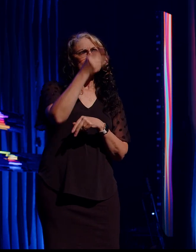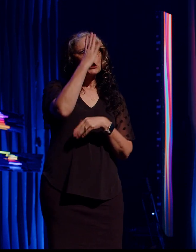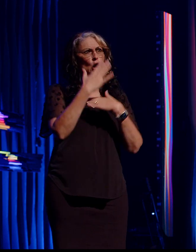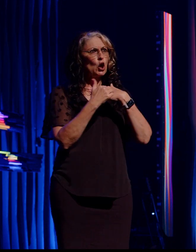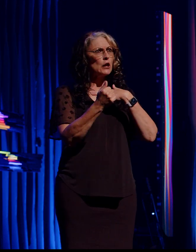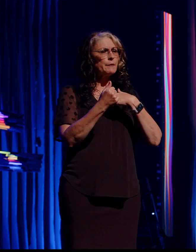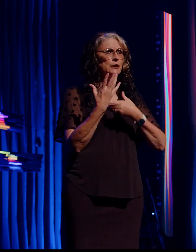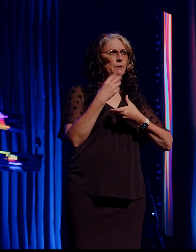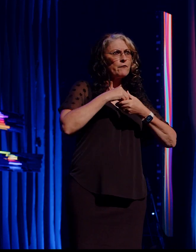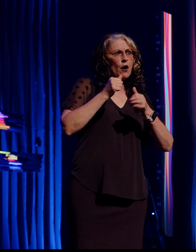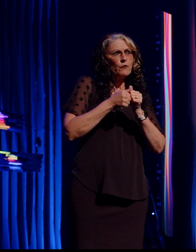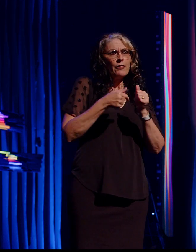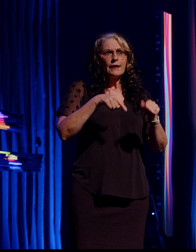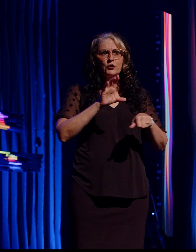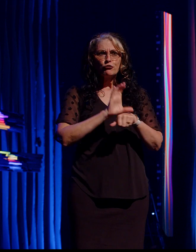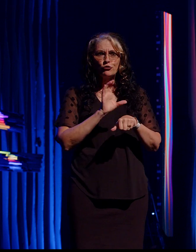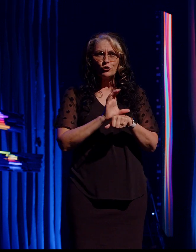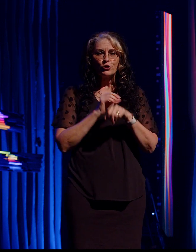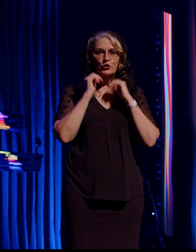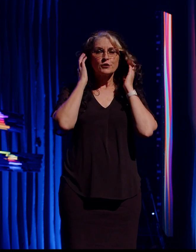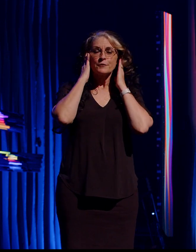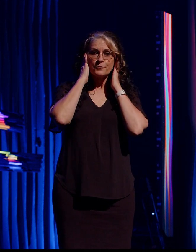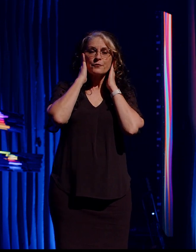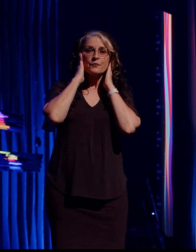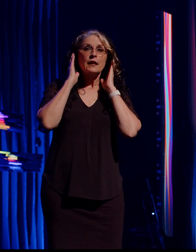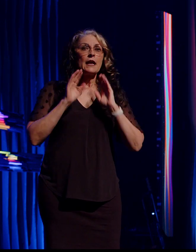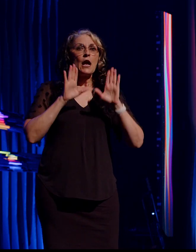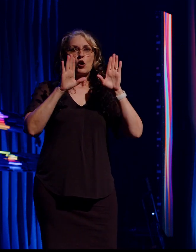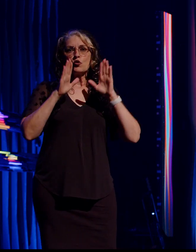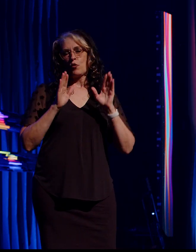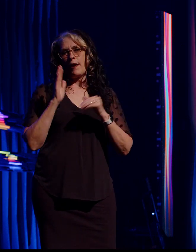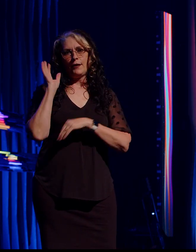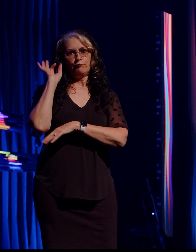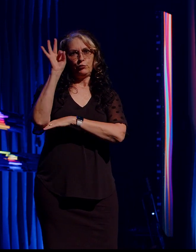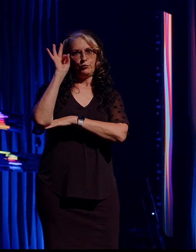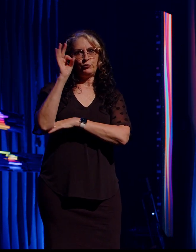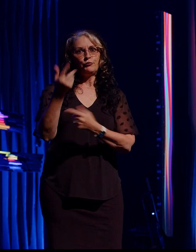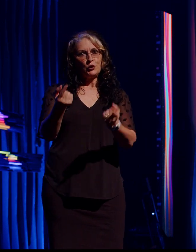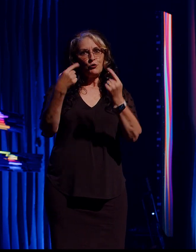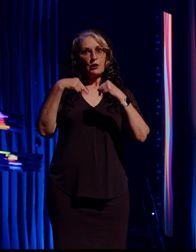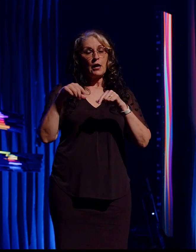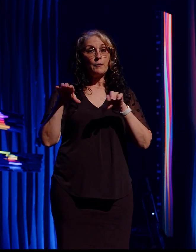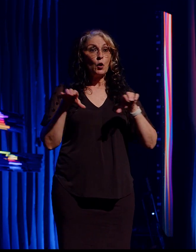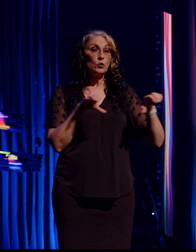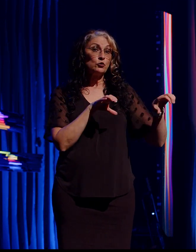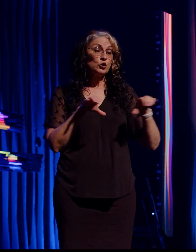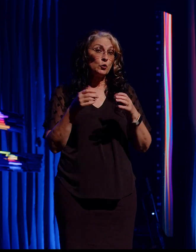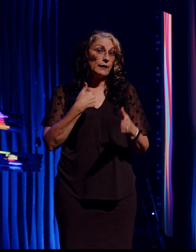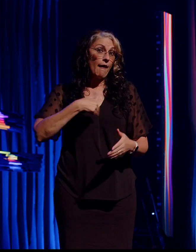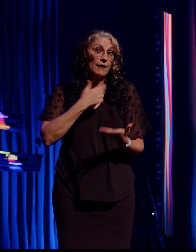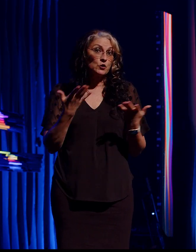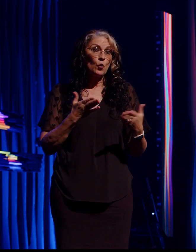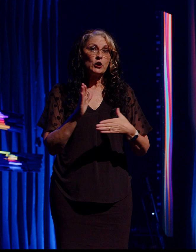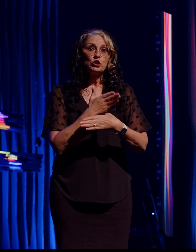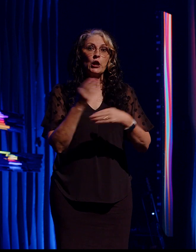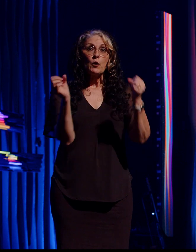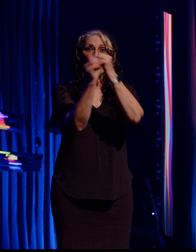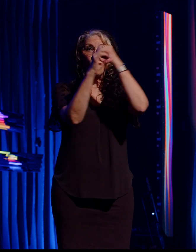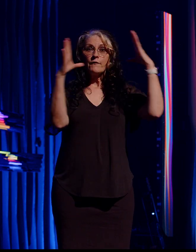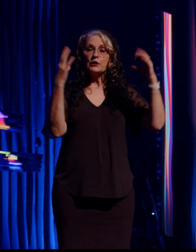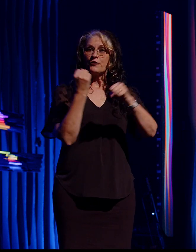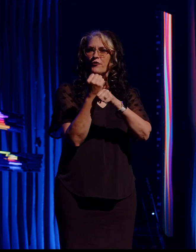calling you to be a part of this church, it is a great series for you to come to, because really what we're doing is we're sharing our vision